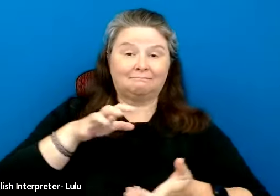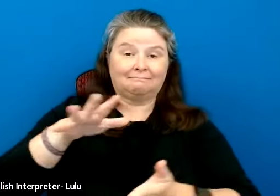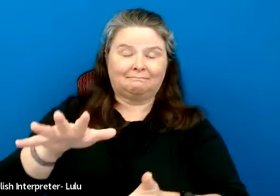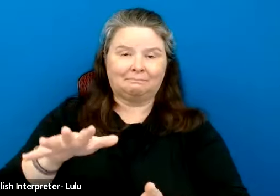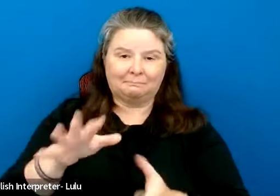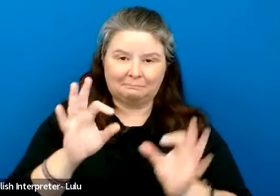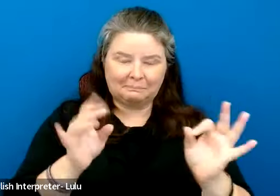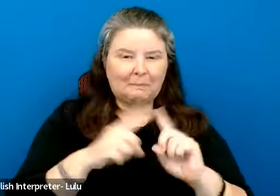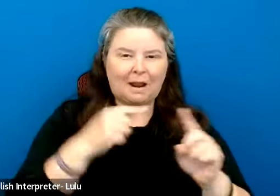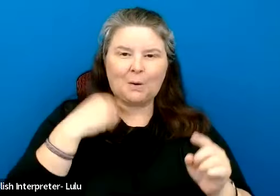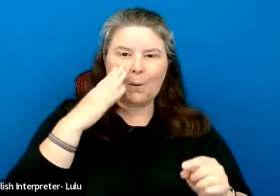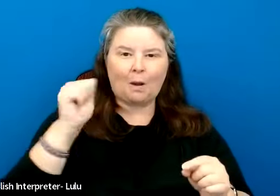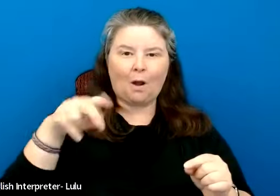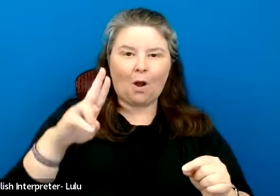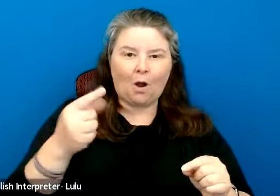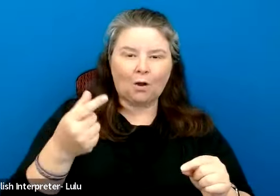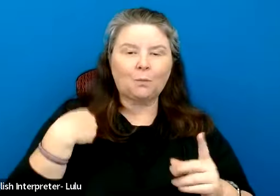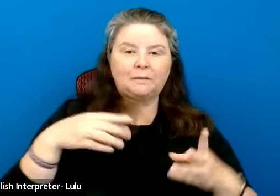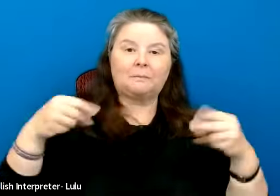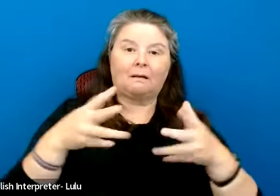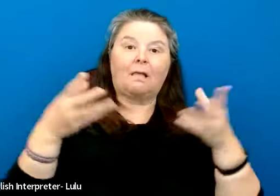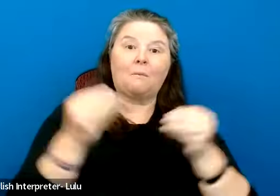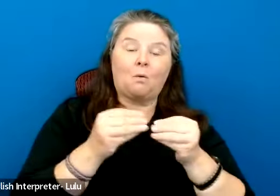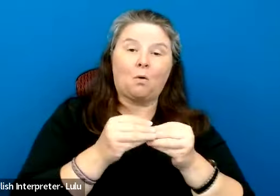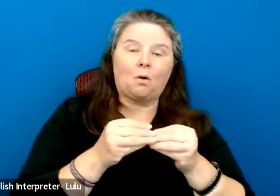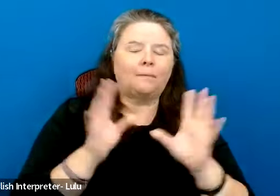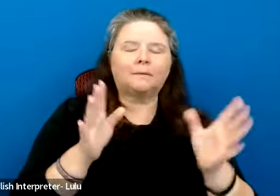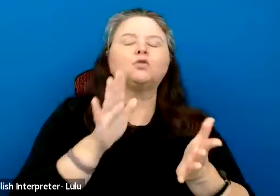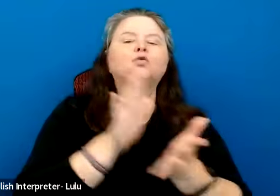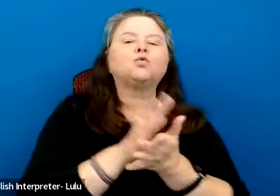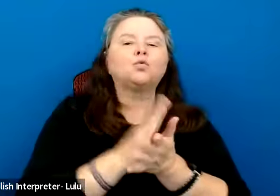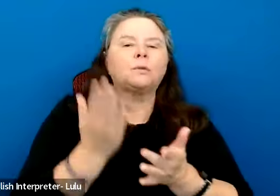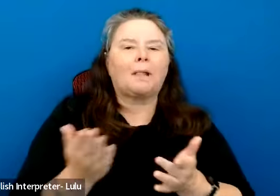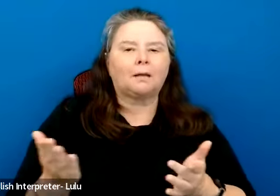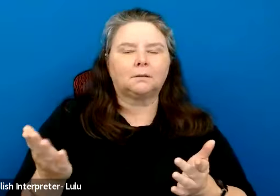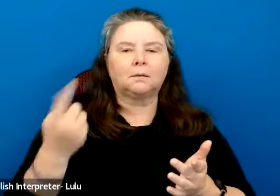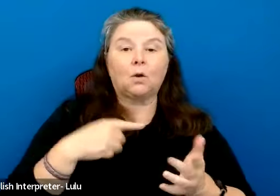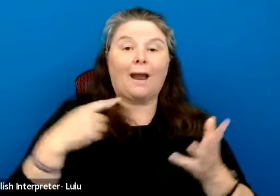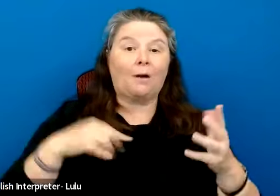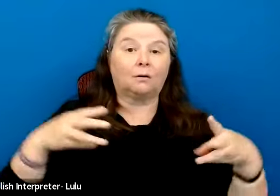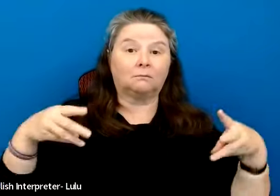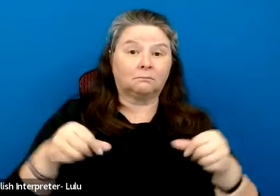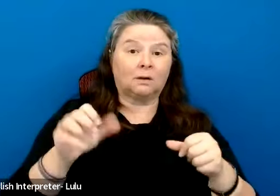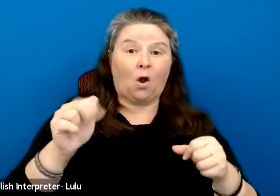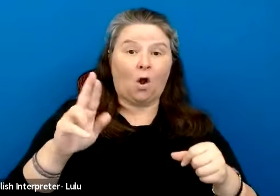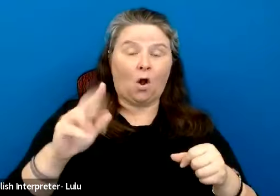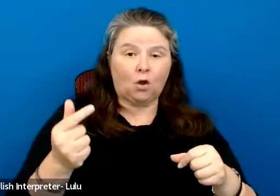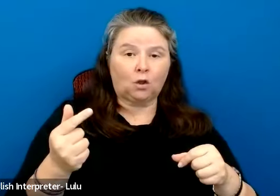know for August, we spent a lot more because of all the the school supplies. So our expenses in August